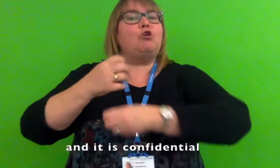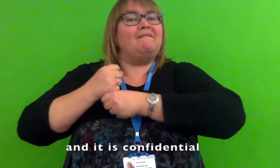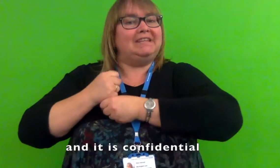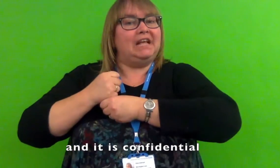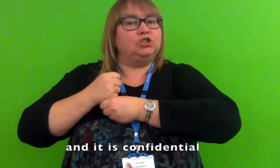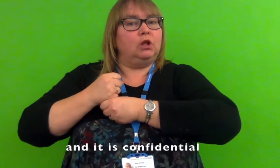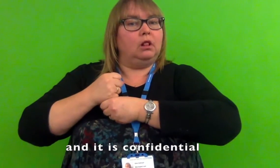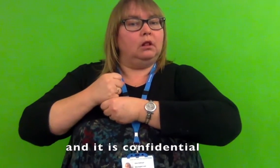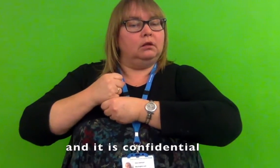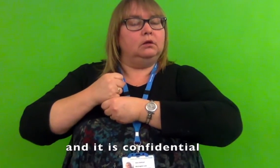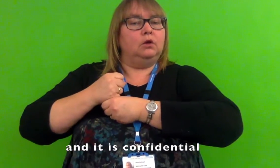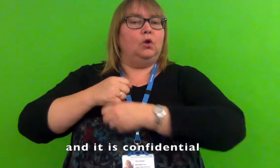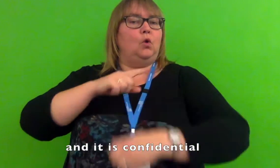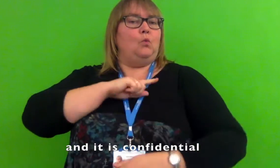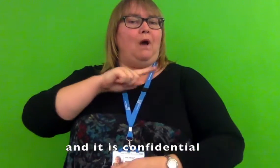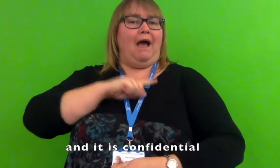and that it is confidential,